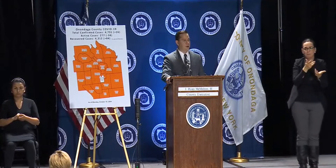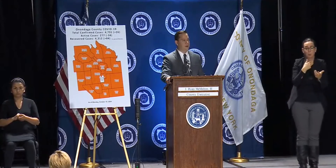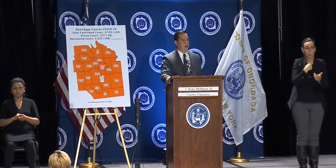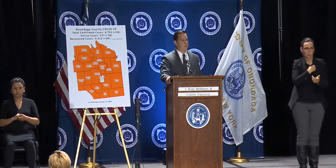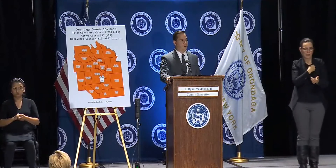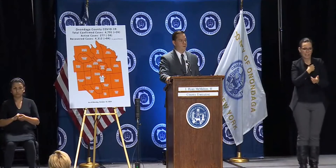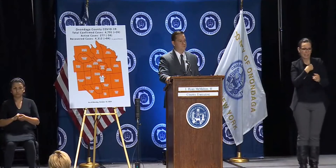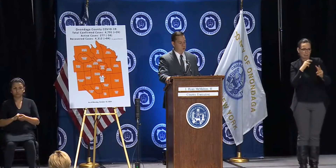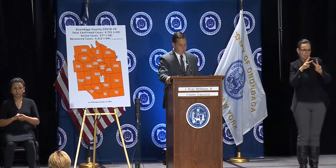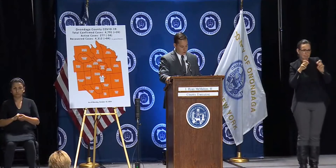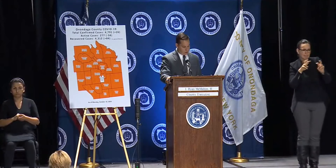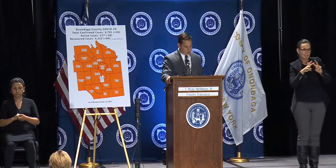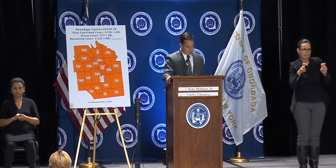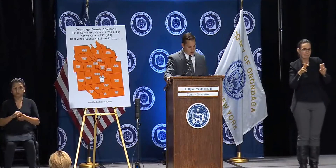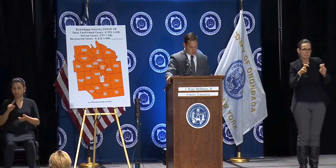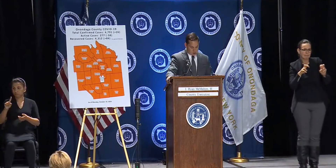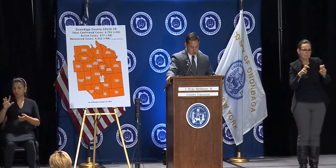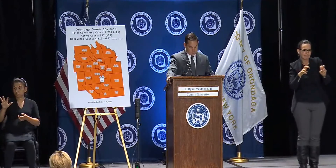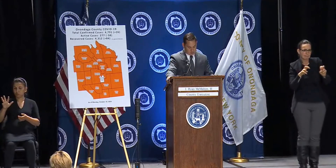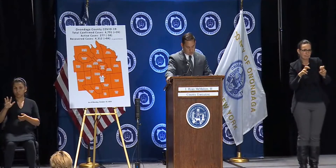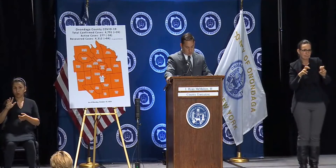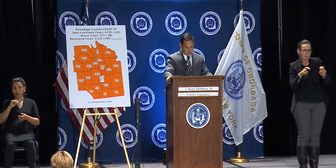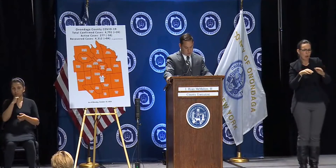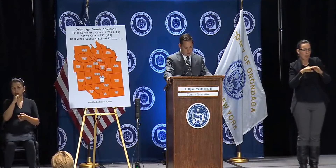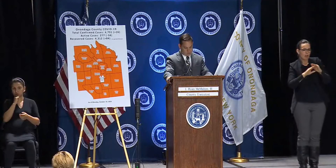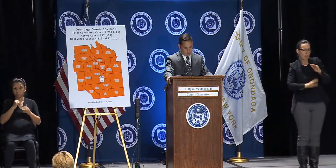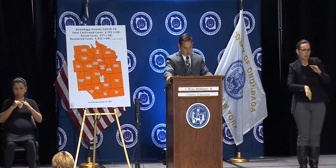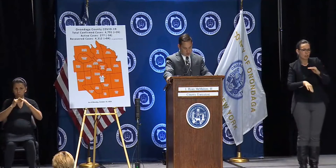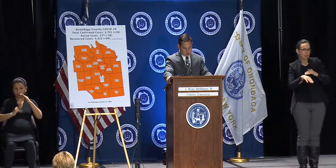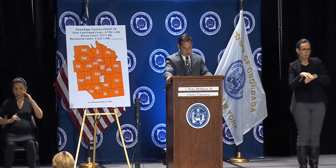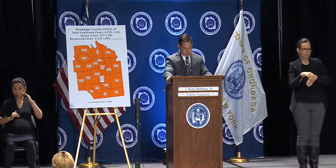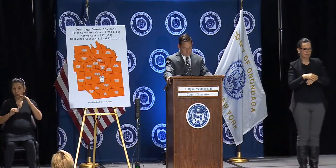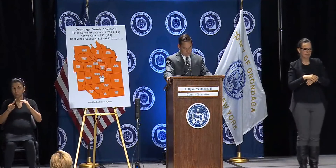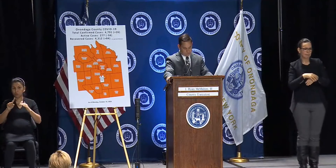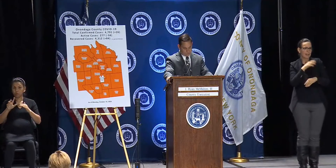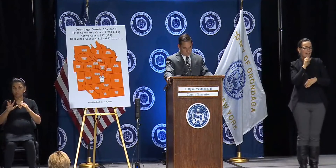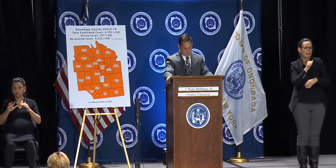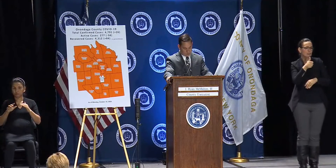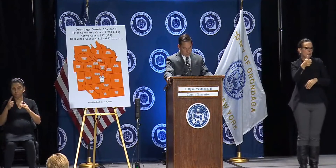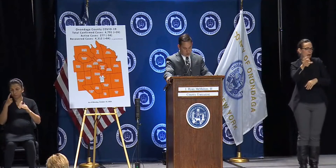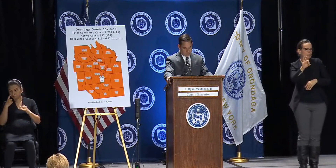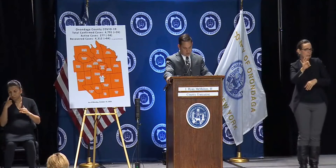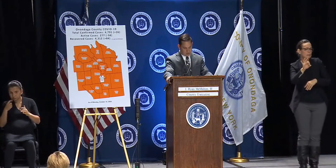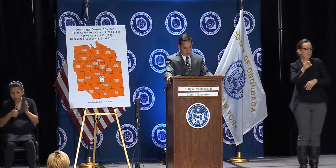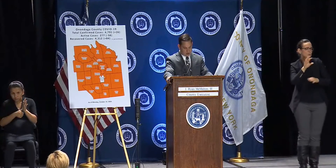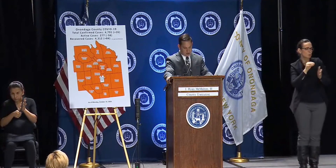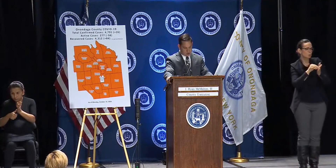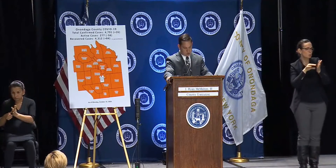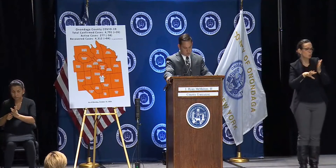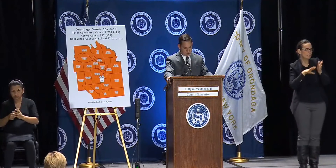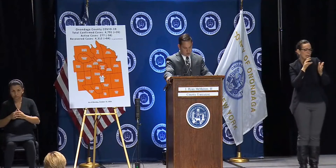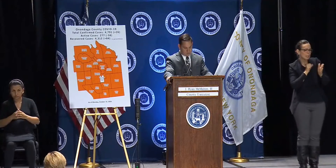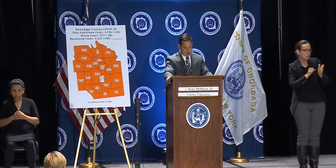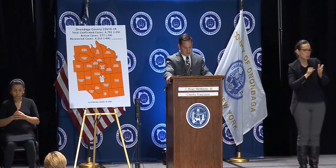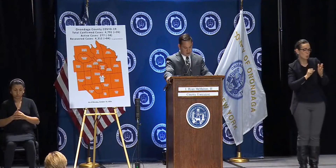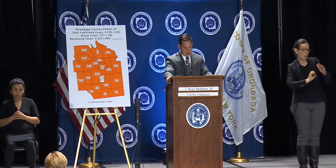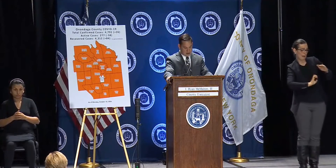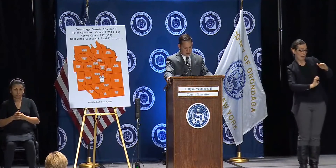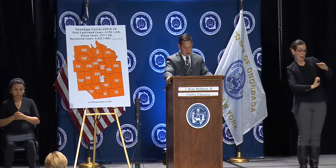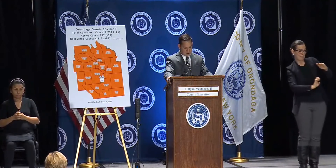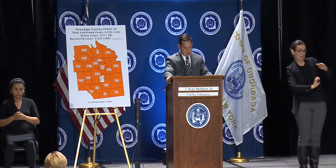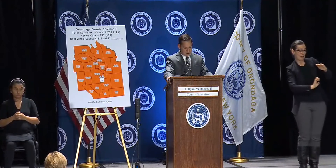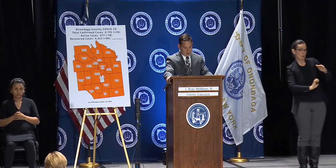19 breakdown, right? So we want, and Tim, if you look at it, your elementary age 5